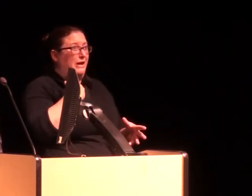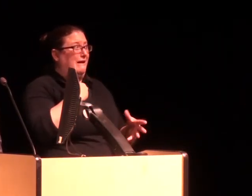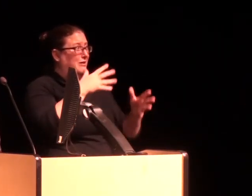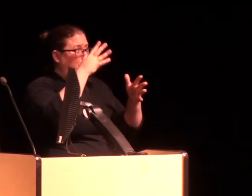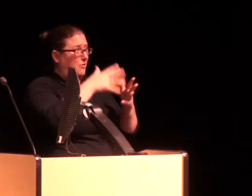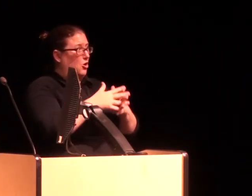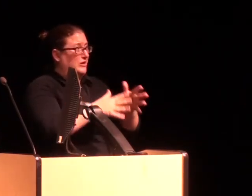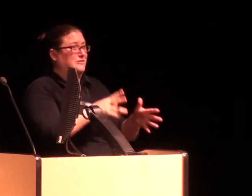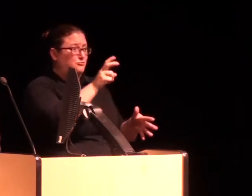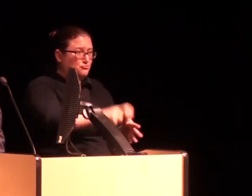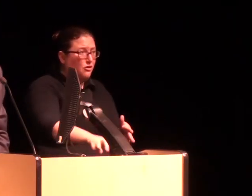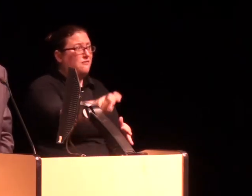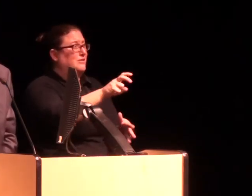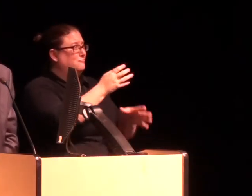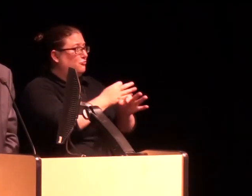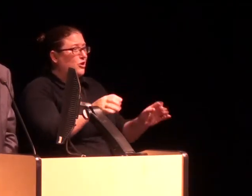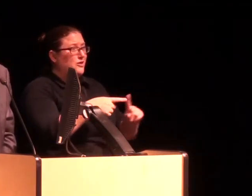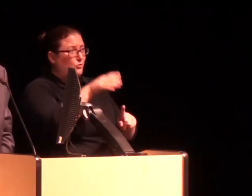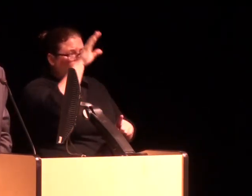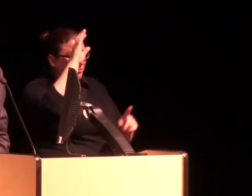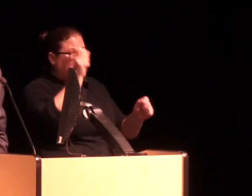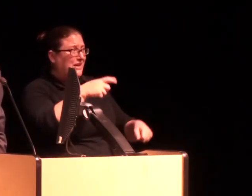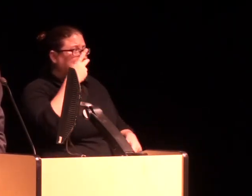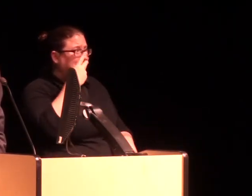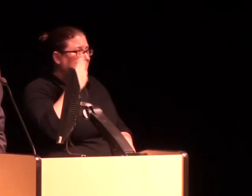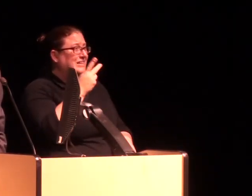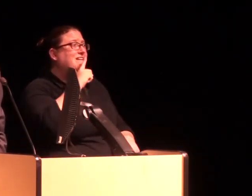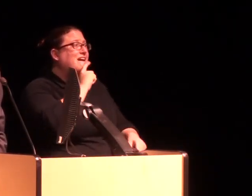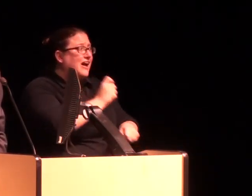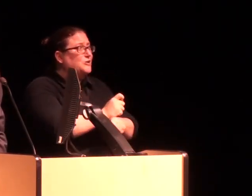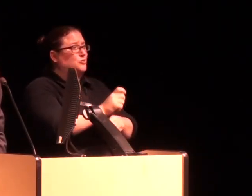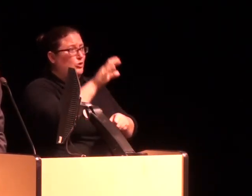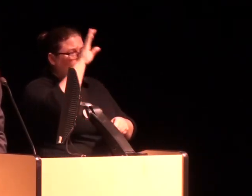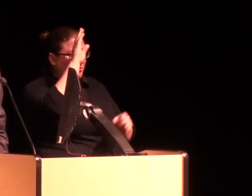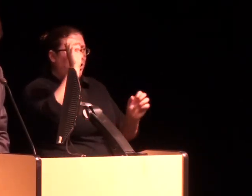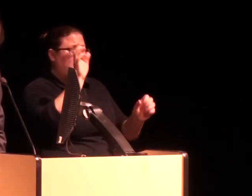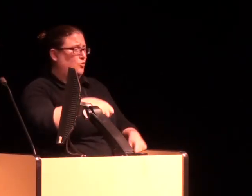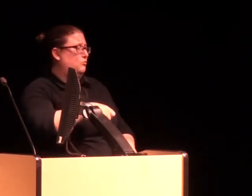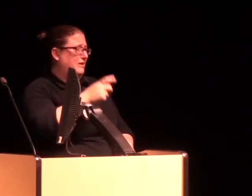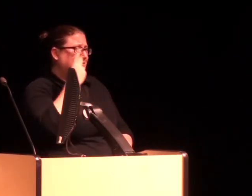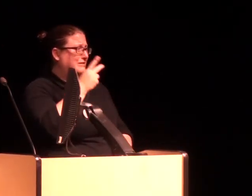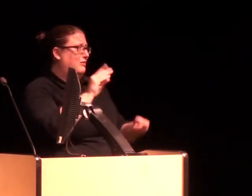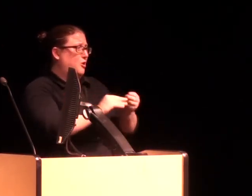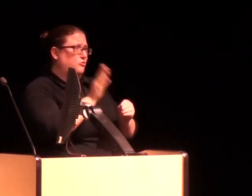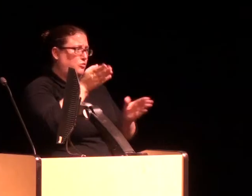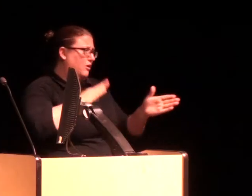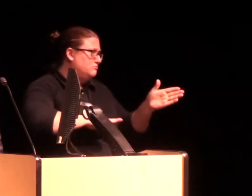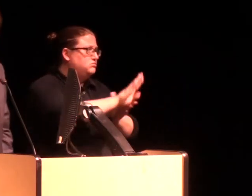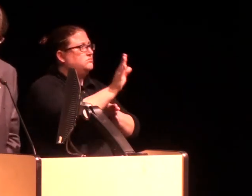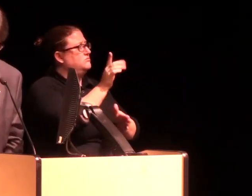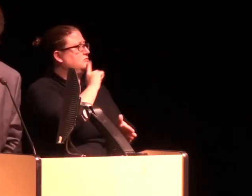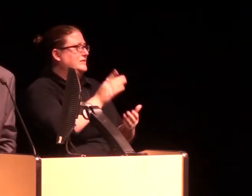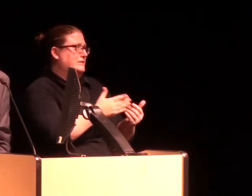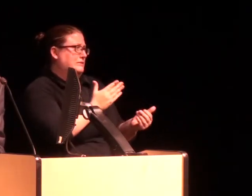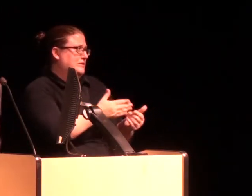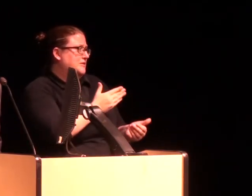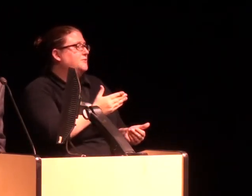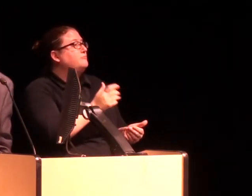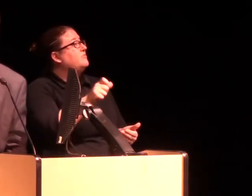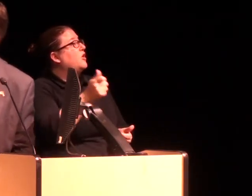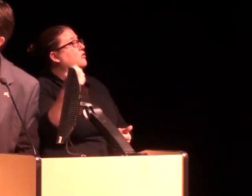can see what is the real Cuba. I'm sure that those numbers going up. Very easy, very easy. Well, another